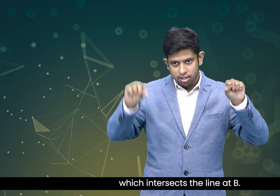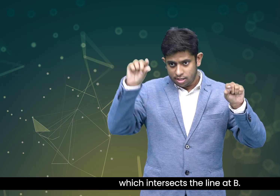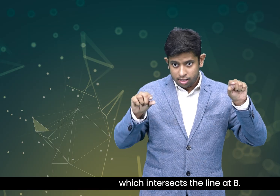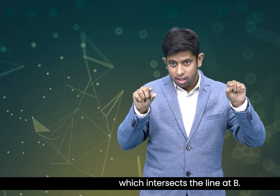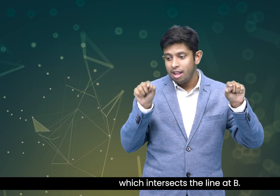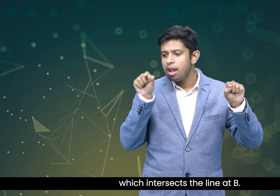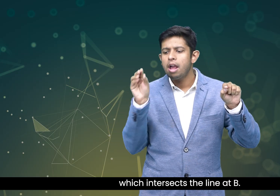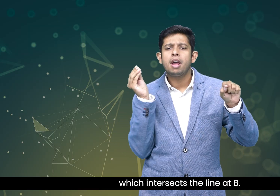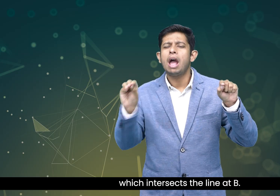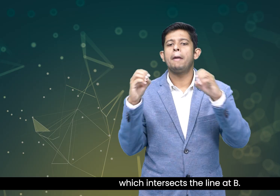B.